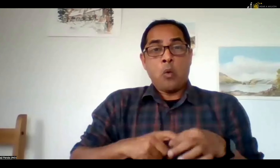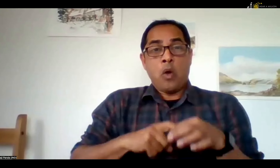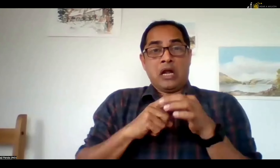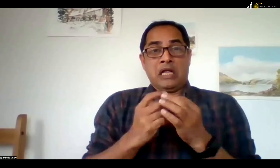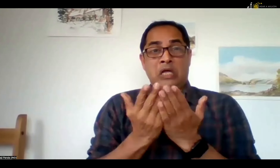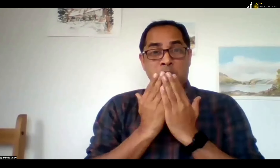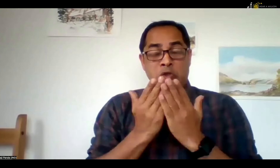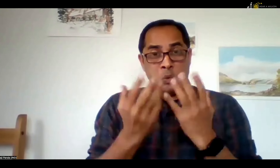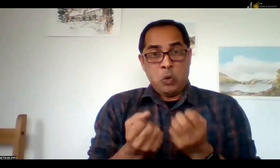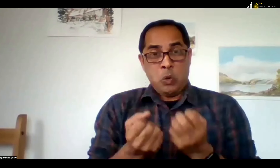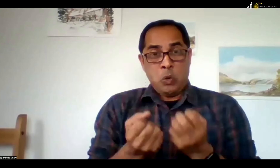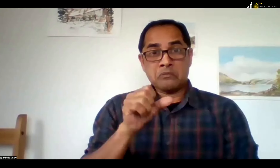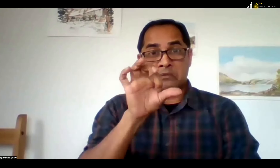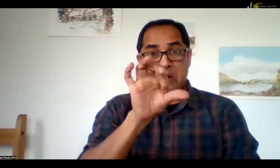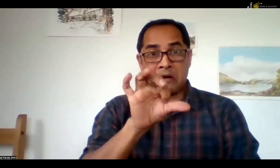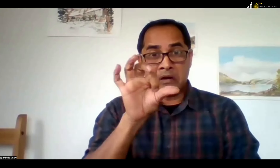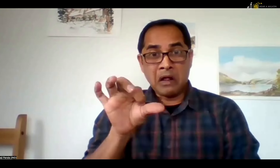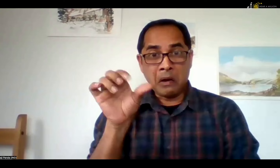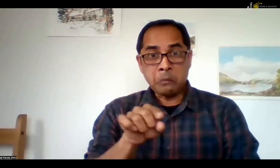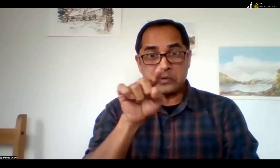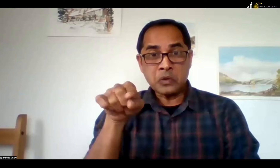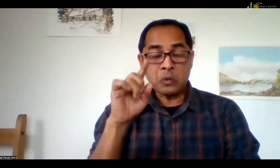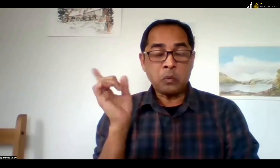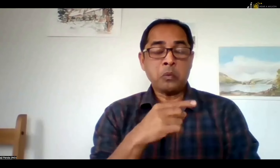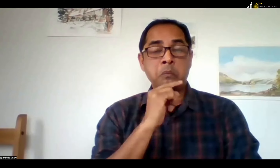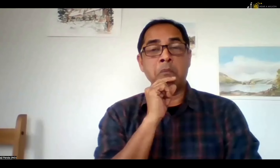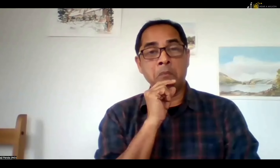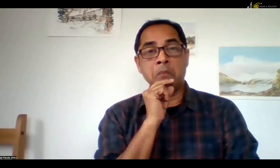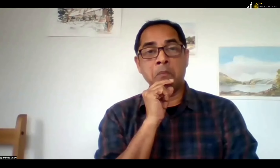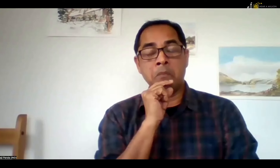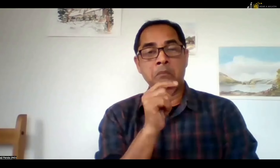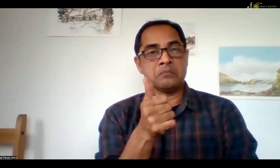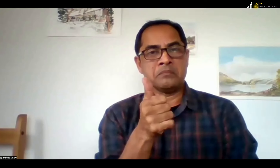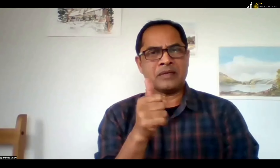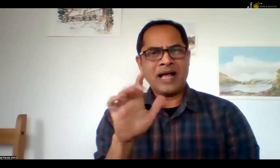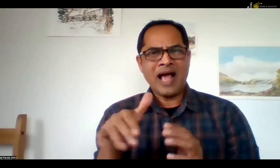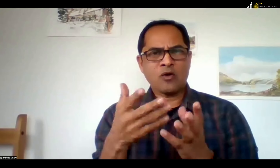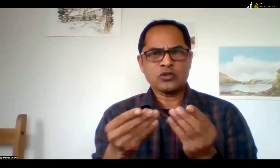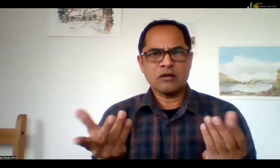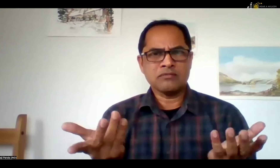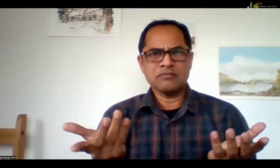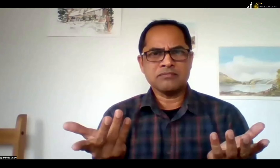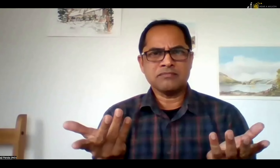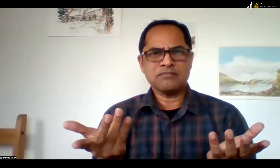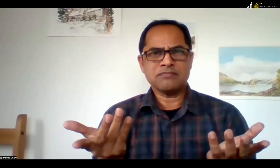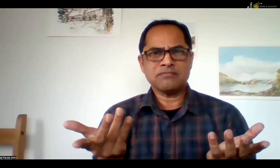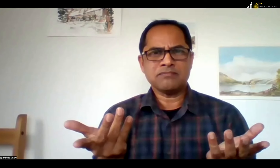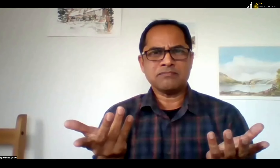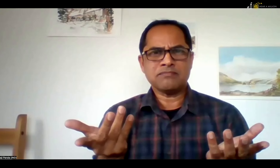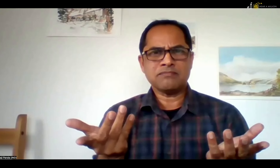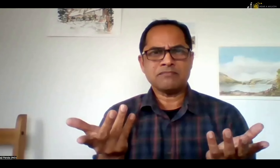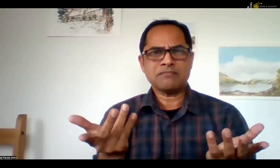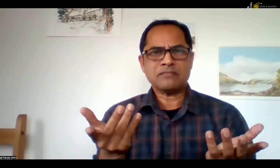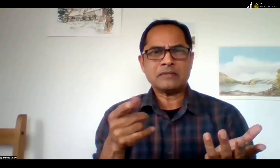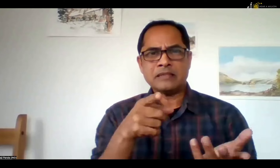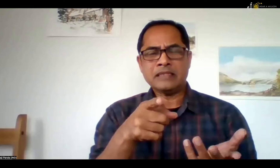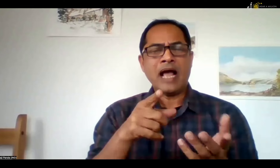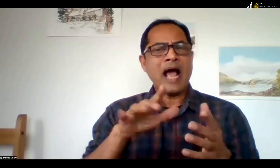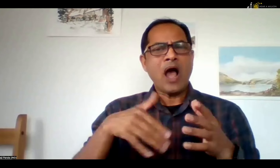road. But we're talking about quality education, right? Do you think all of us want 99%